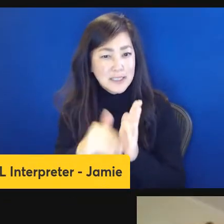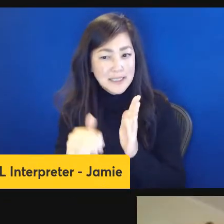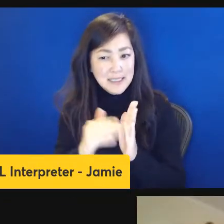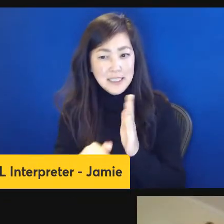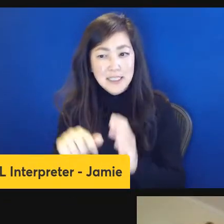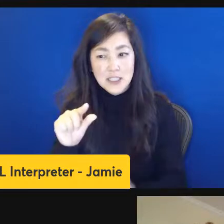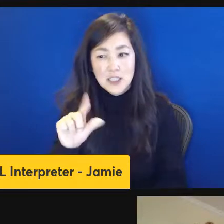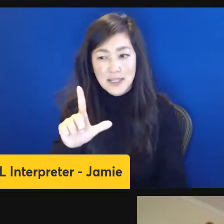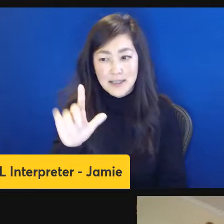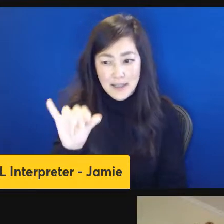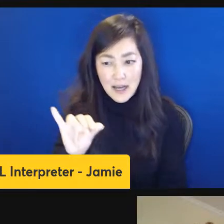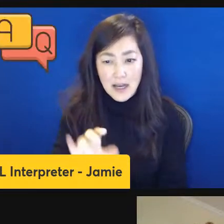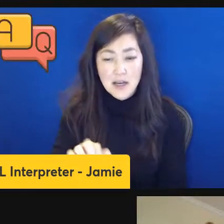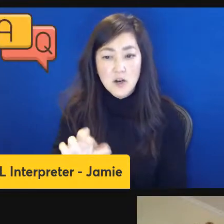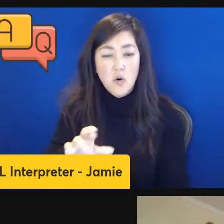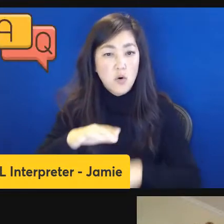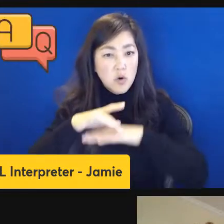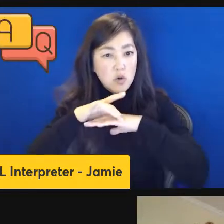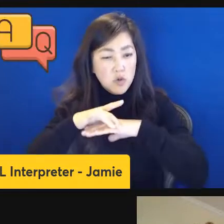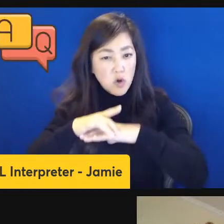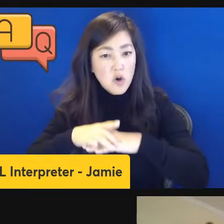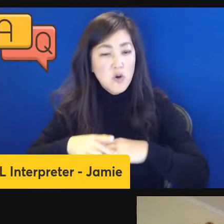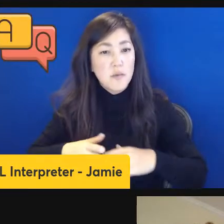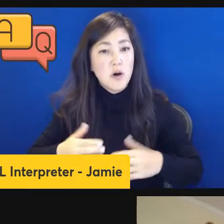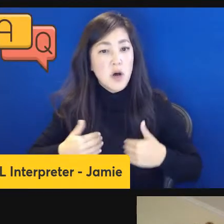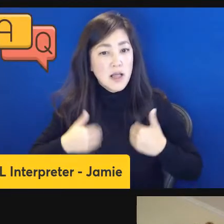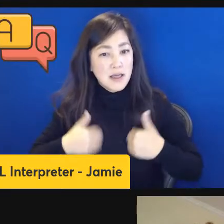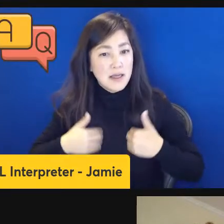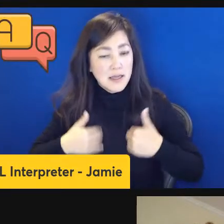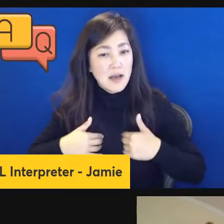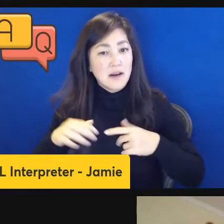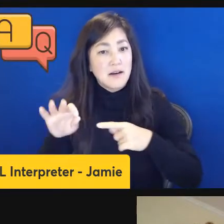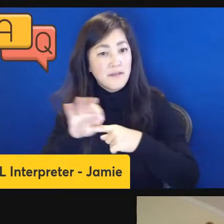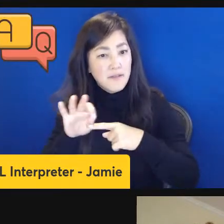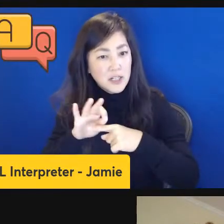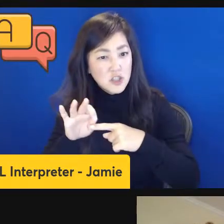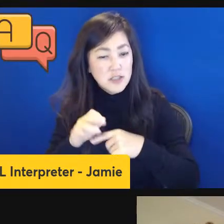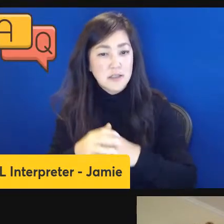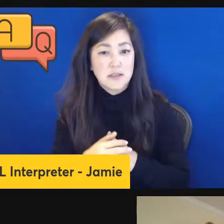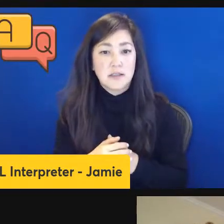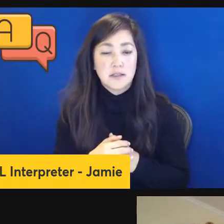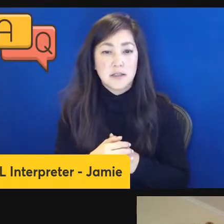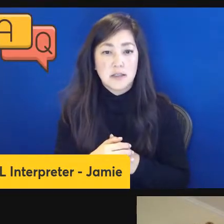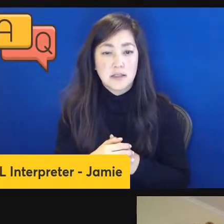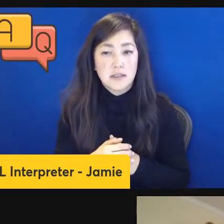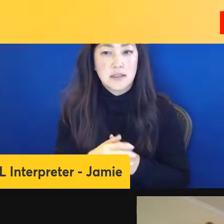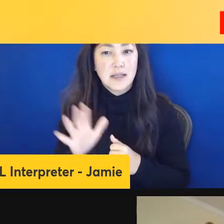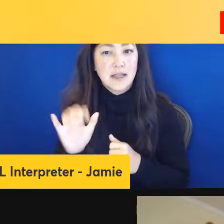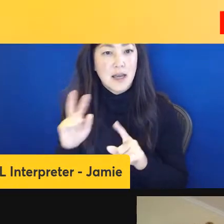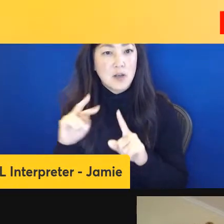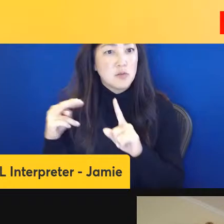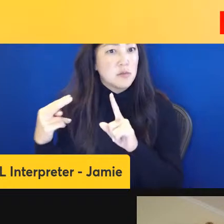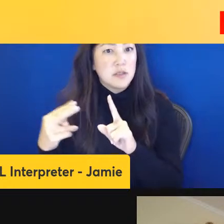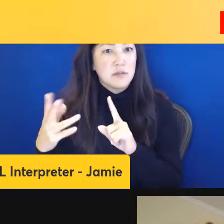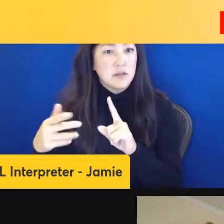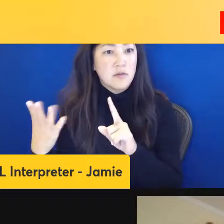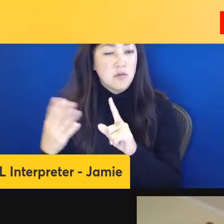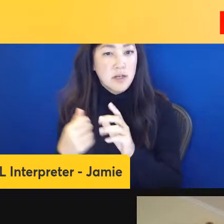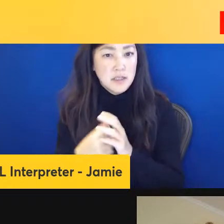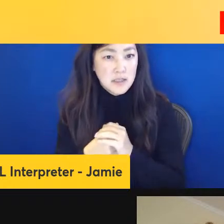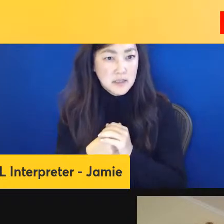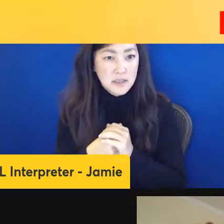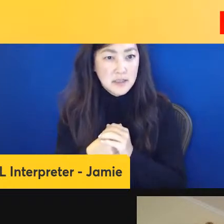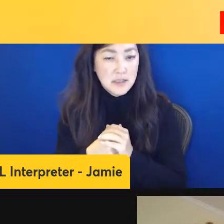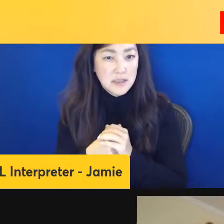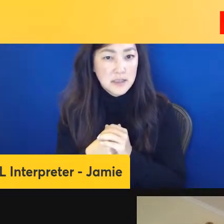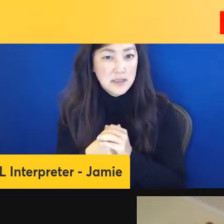the Global Lung Function Initiative. And there's a perception that that is not, I guess, not